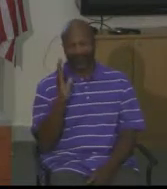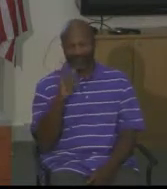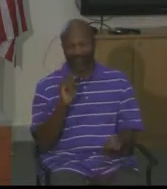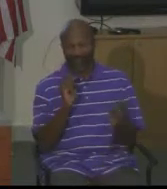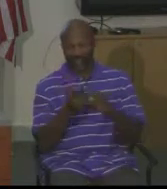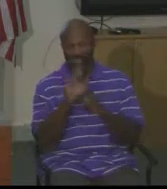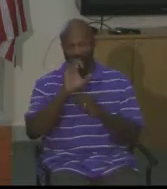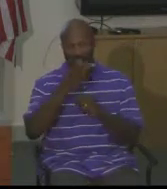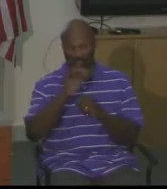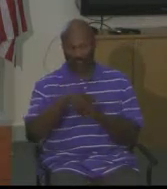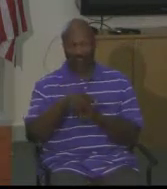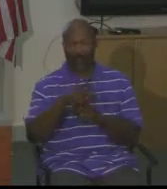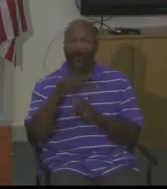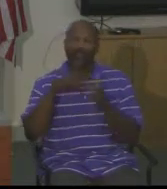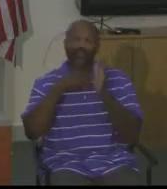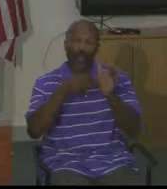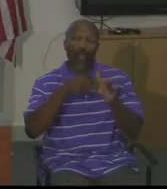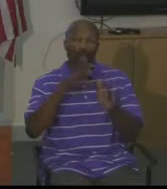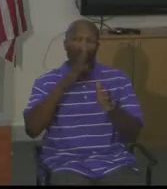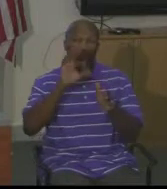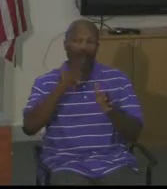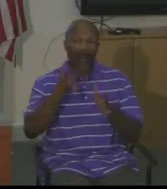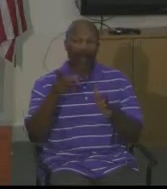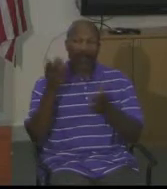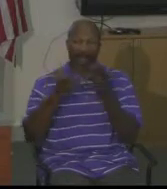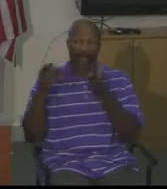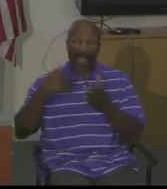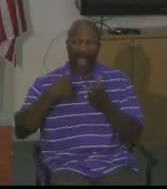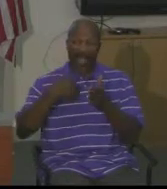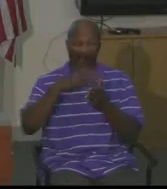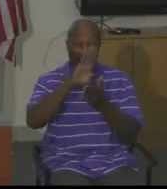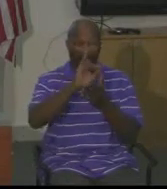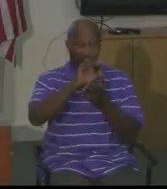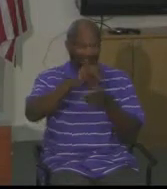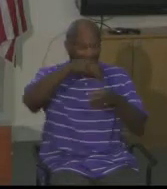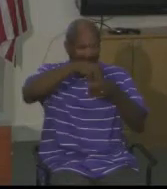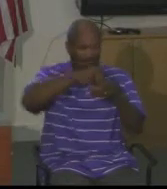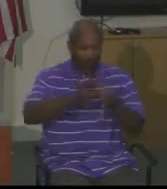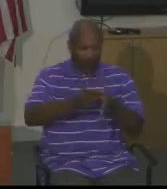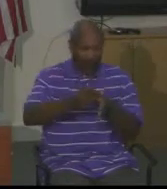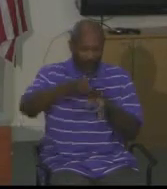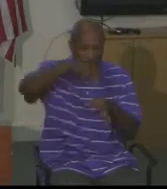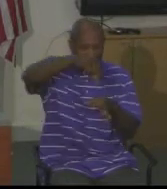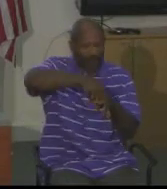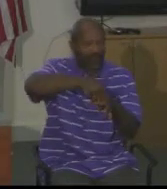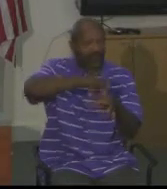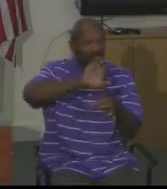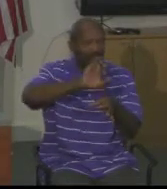And we'll show you on the motherboard. We'll go back and look at that. That motherboard may have had the BIOS as a chip.